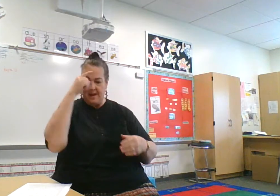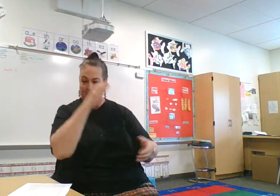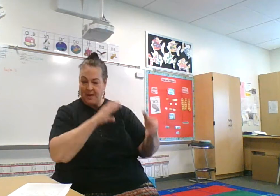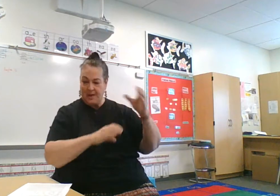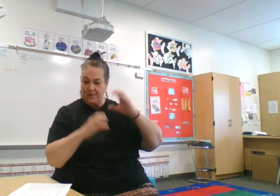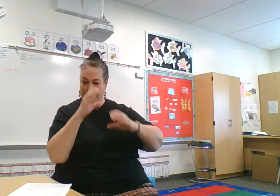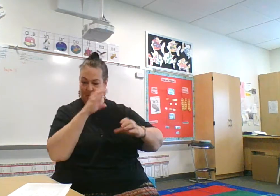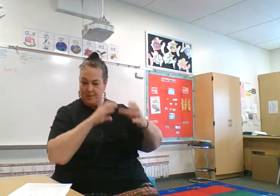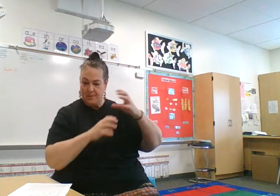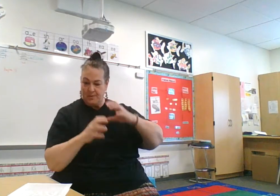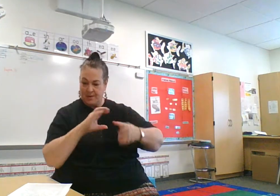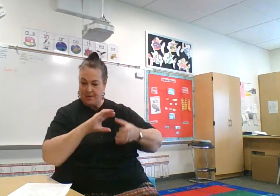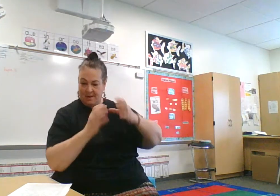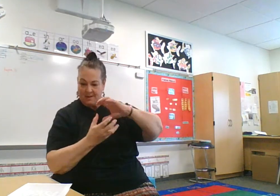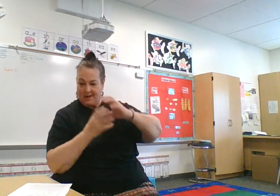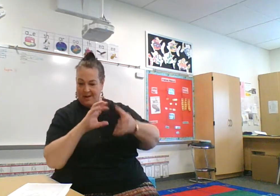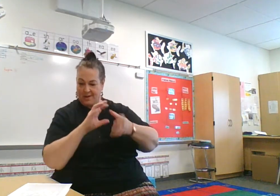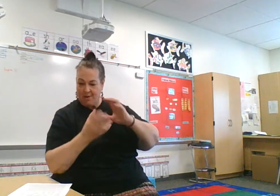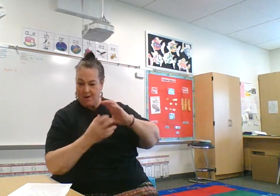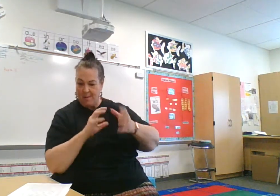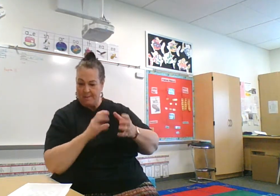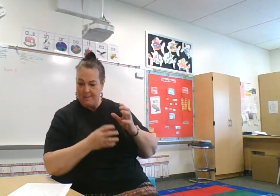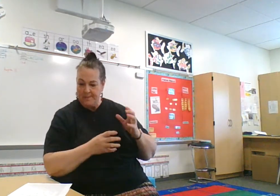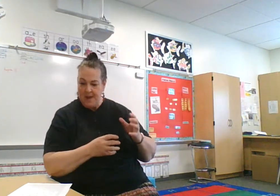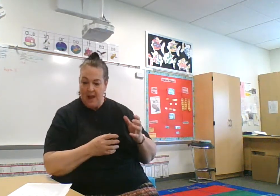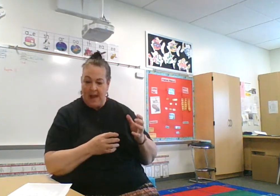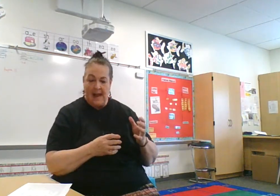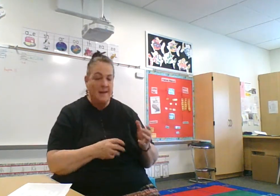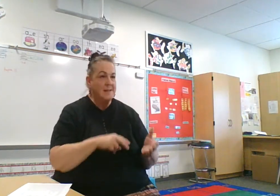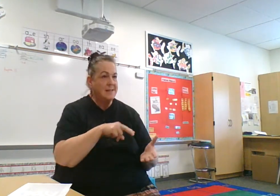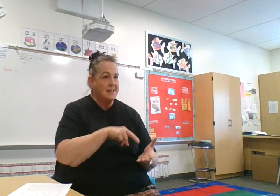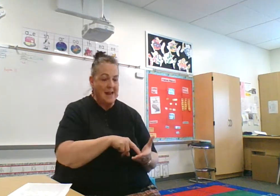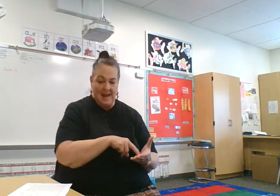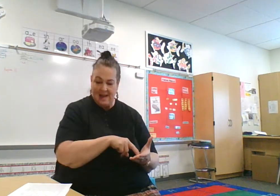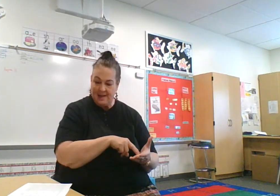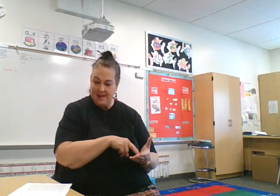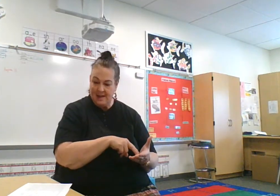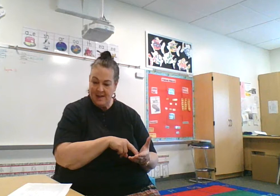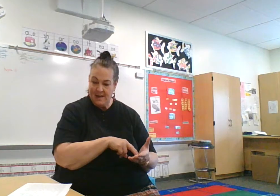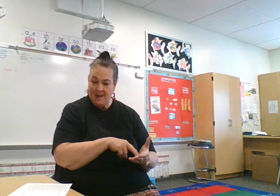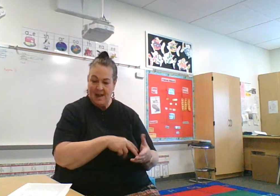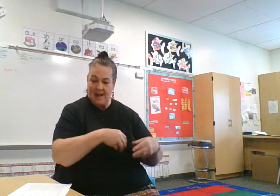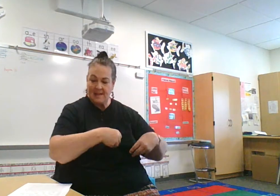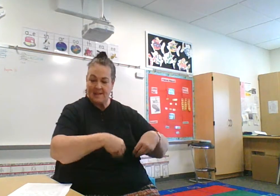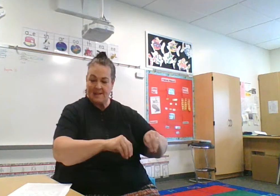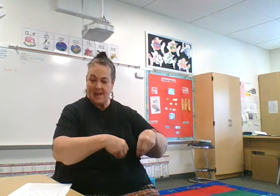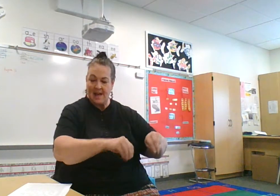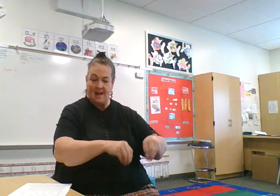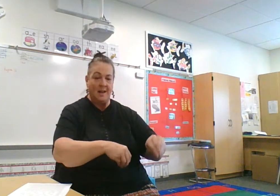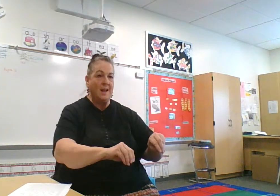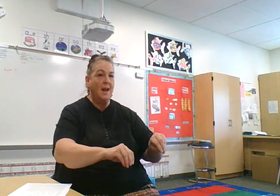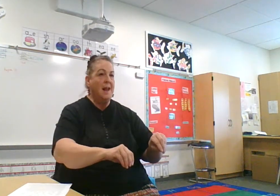got confuse, kind of turn it around. And stand and sell.